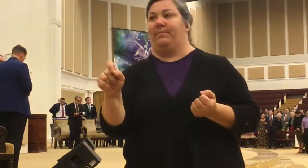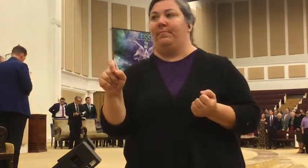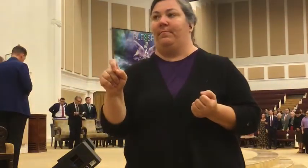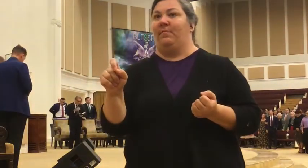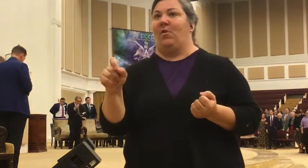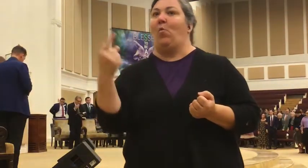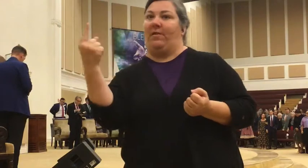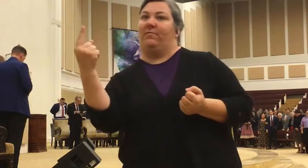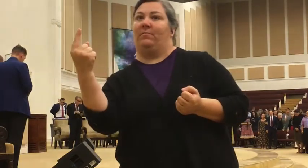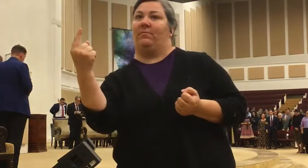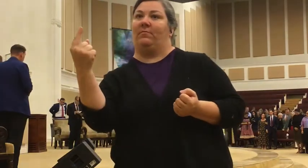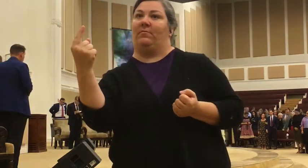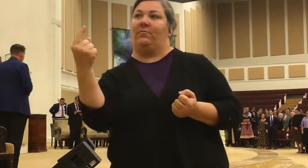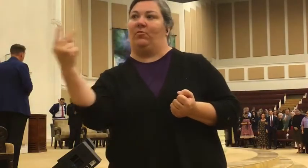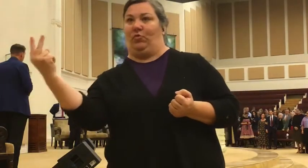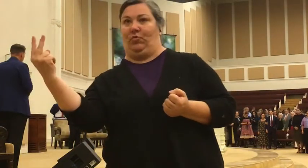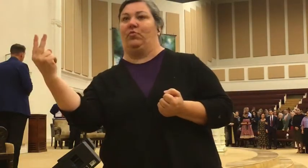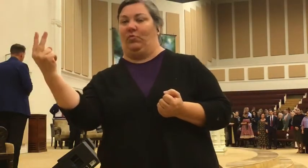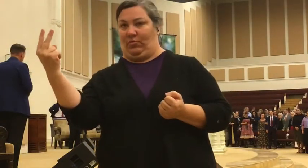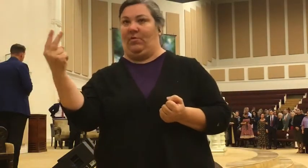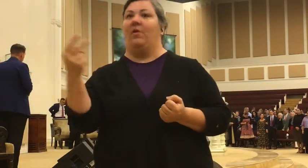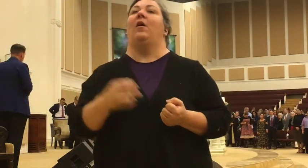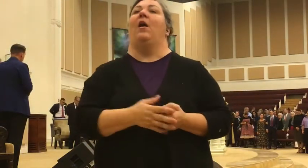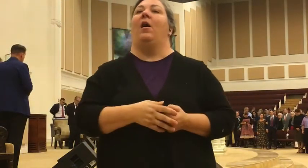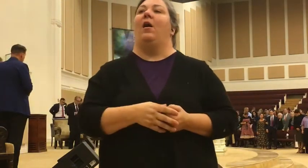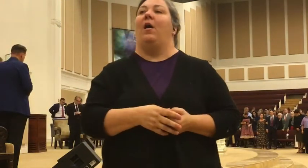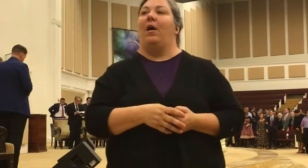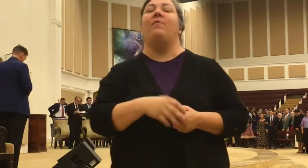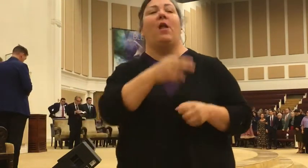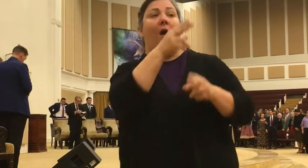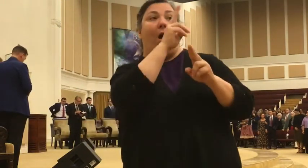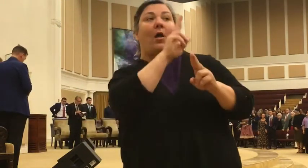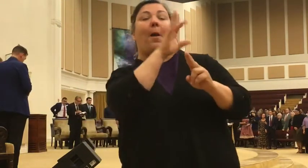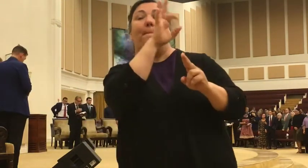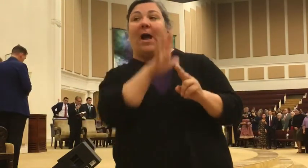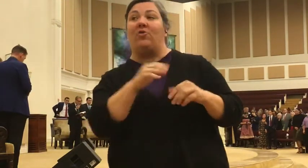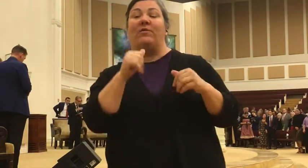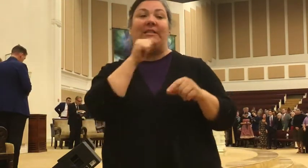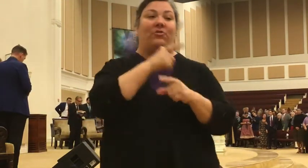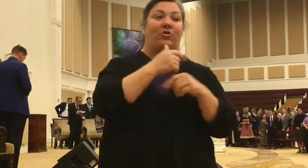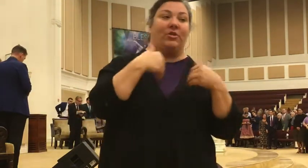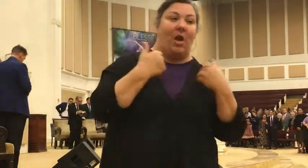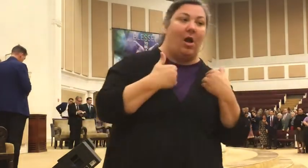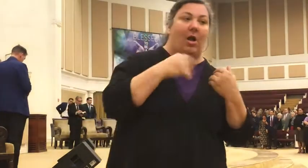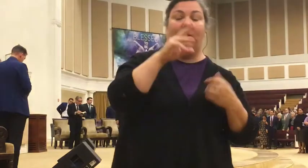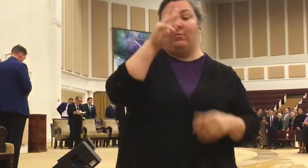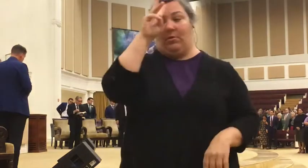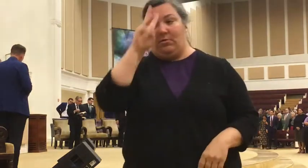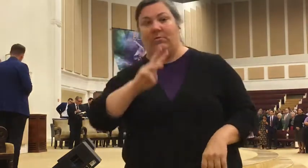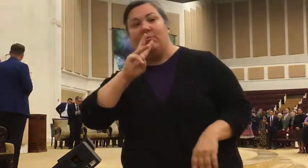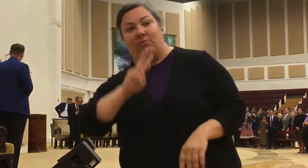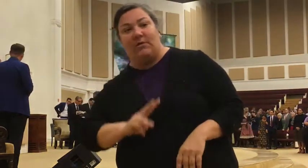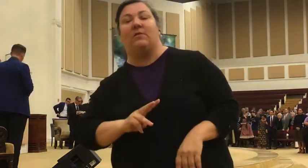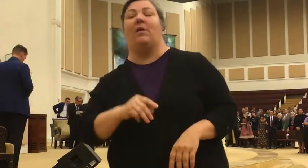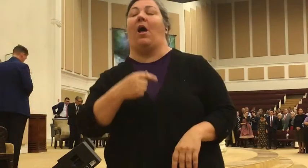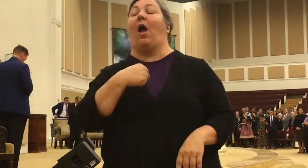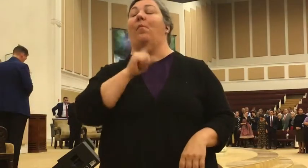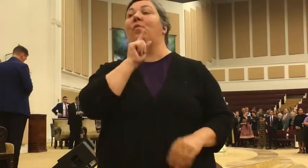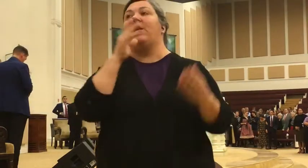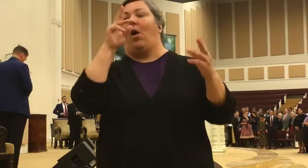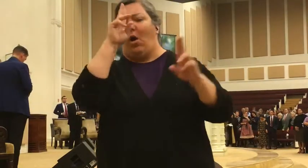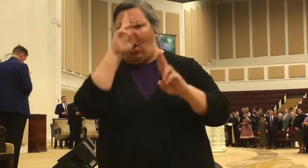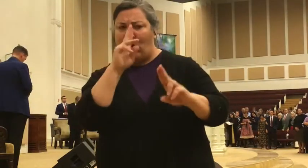Verse number 1 and verse number 2, give honor to Pastor, Sister Young, their family, Bishop, Sister Wilson. Amen. I'm just honored